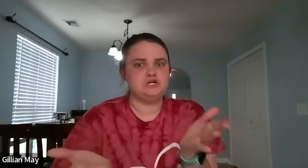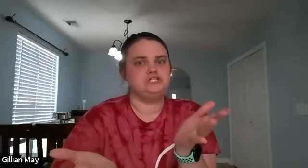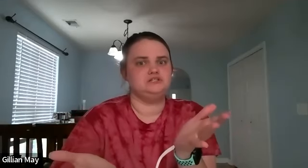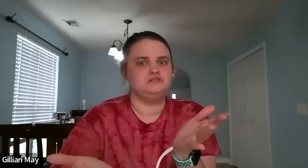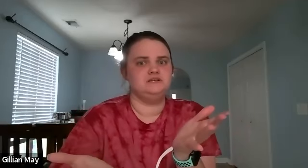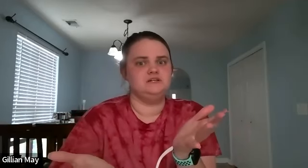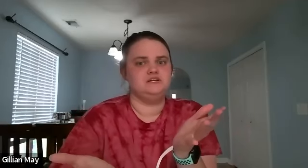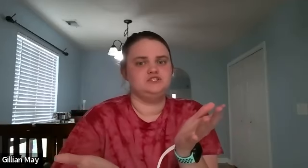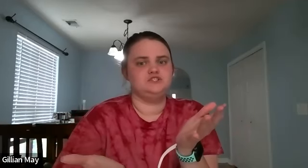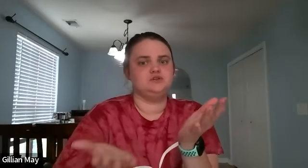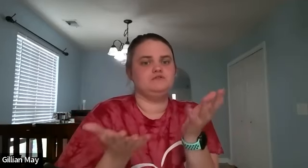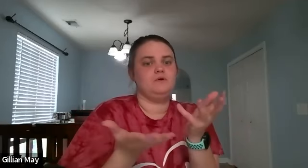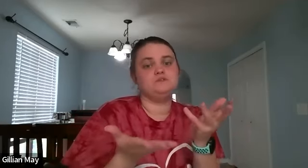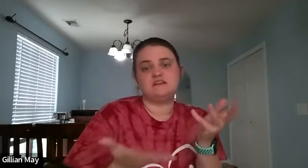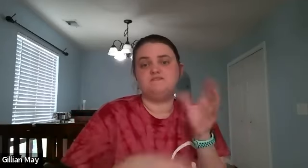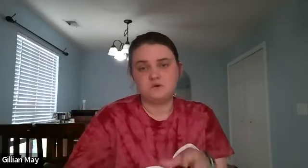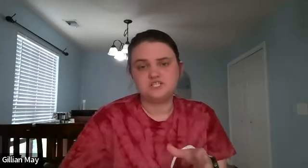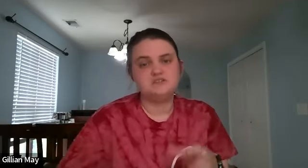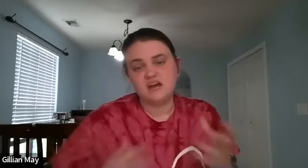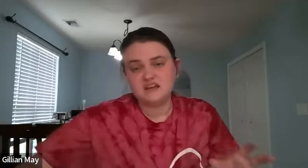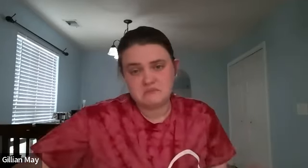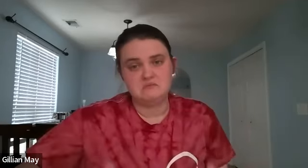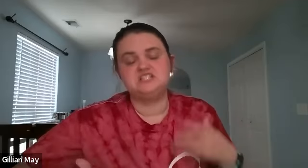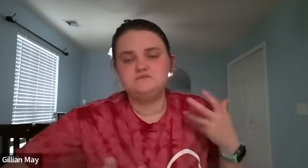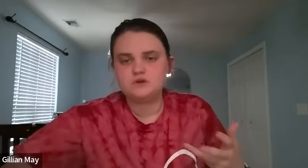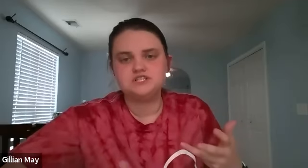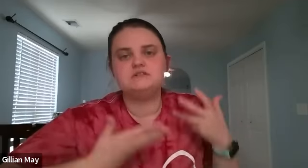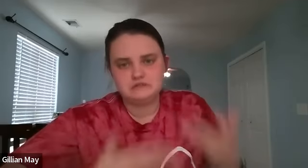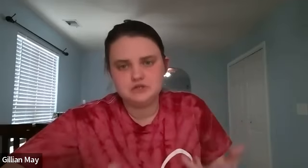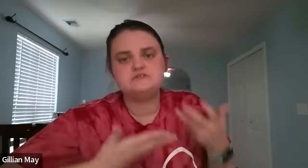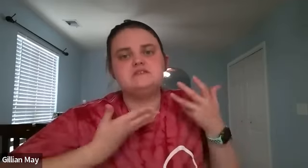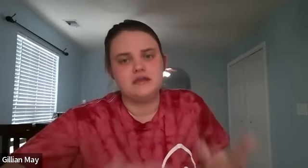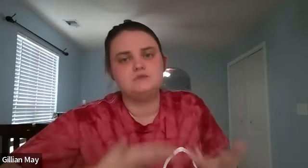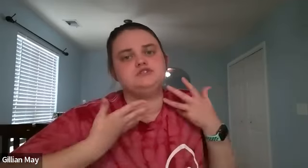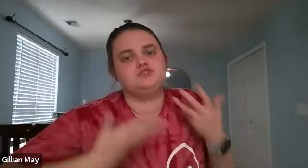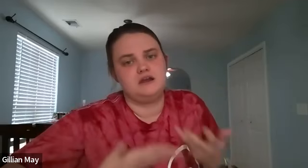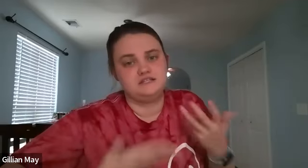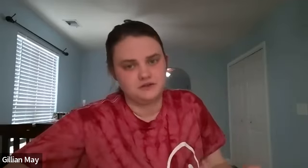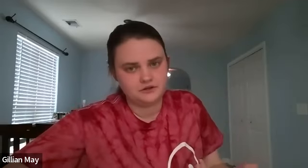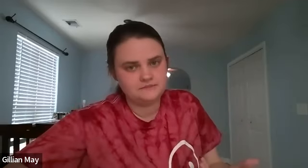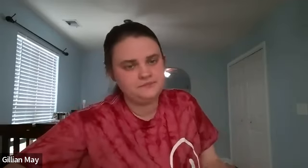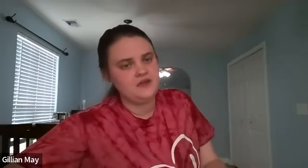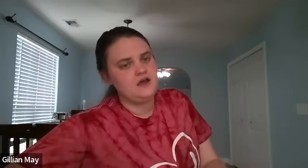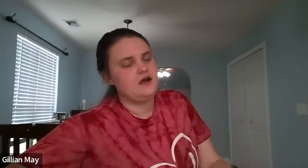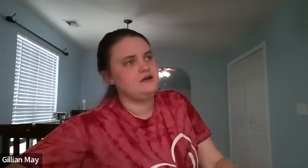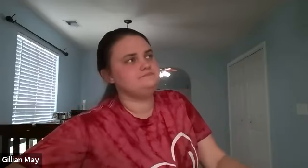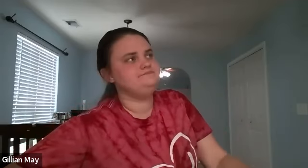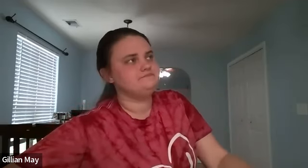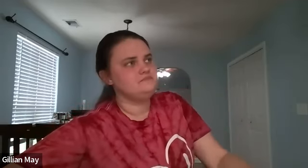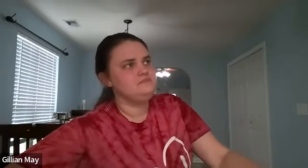push to almost like force you, not in a bad way, just force you to use the language you're trying to learn.